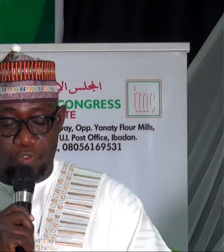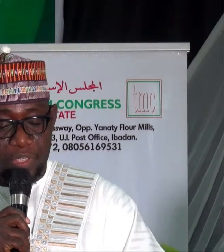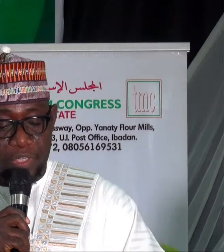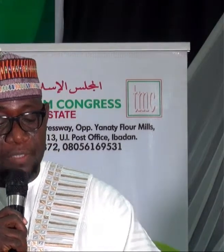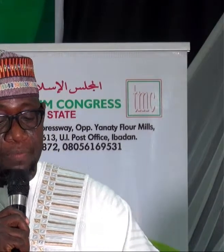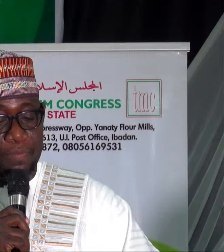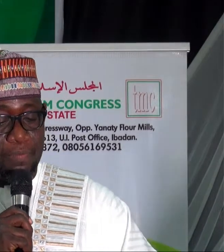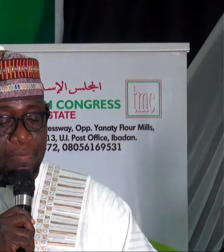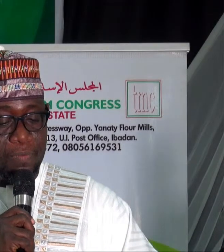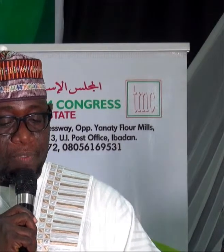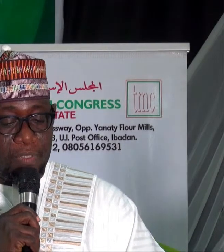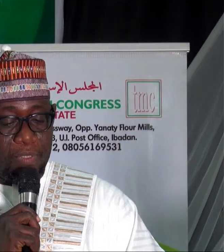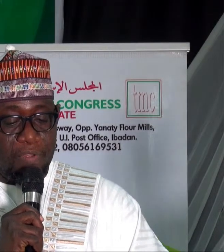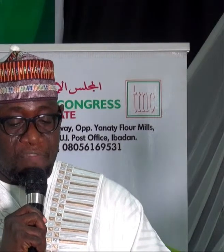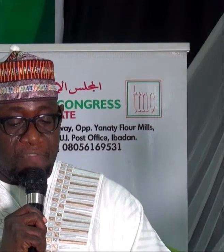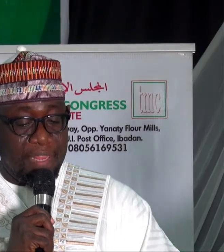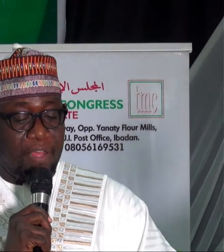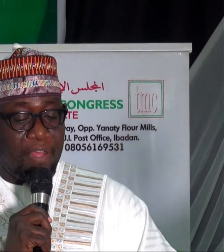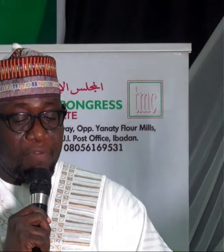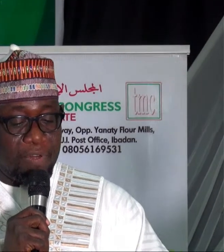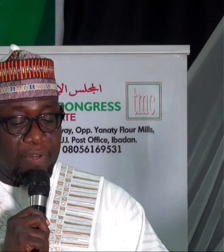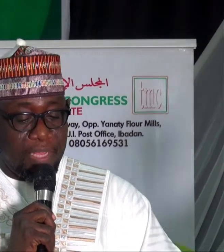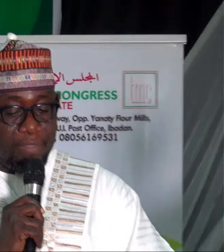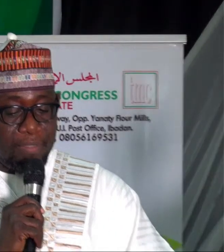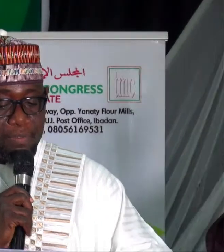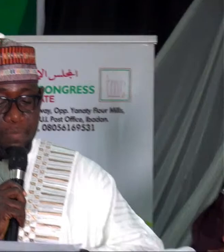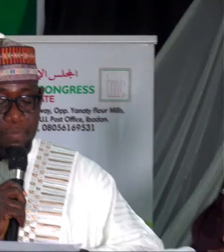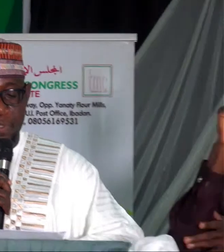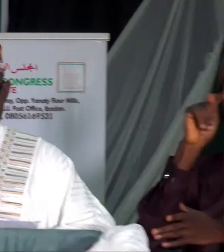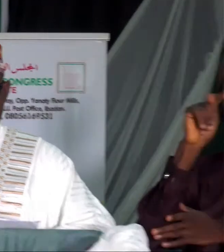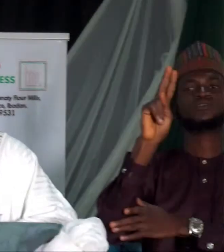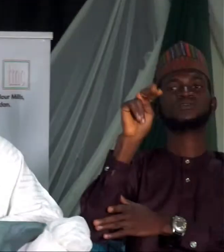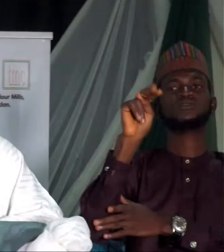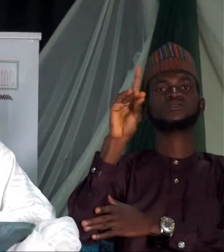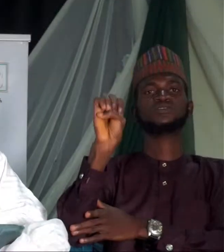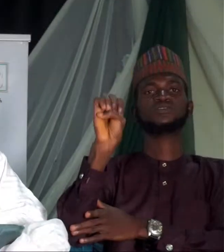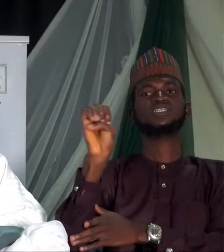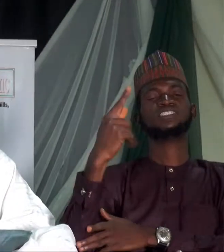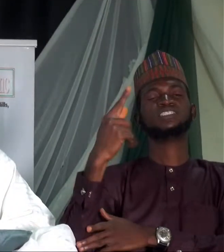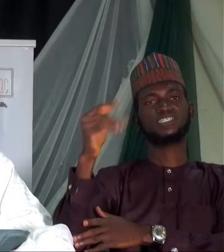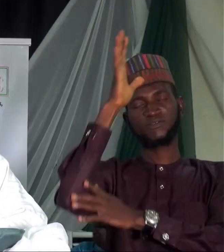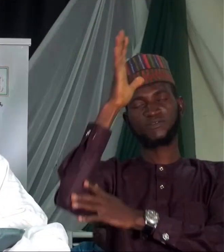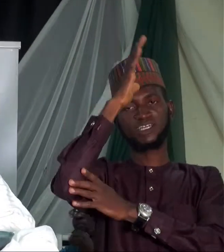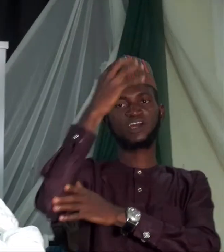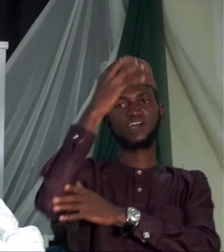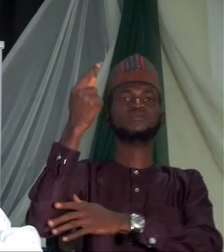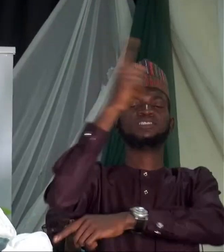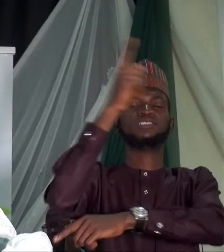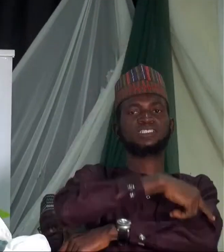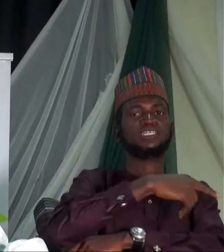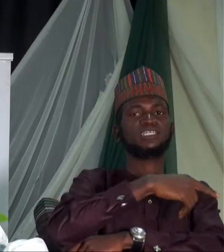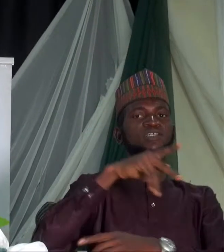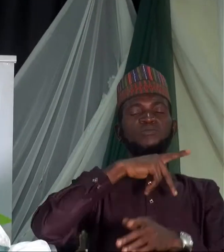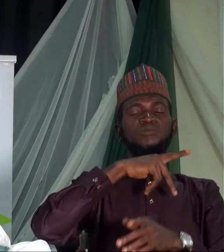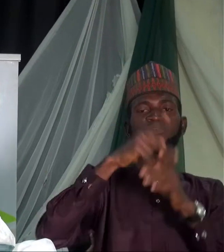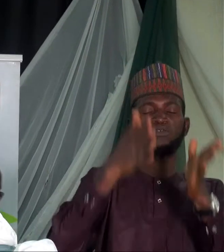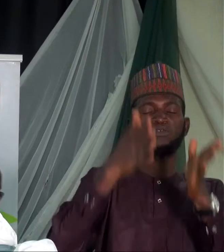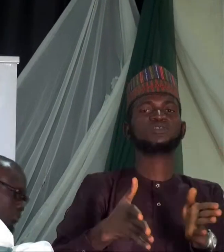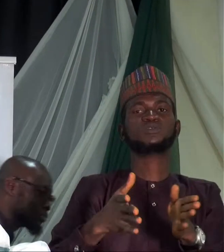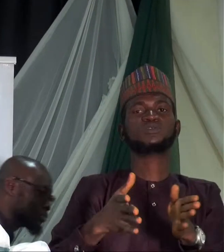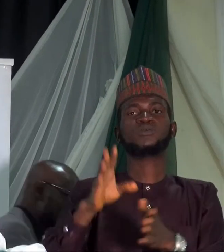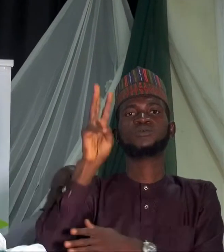Akintunde. Father of the day, Professor Musli Yahya, and